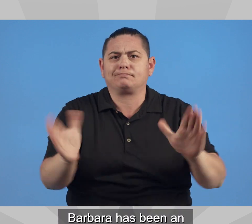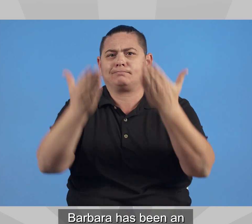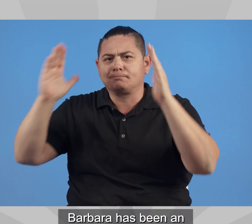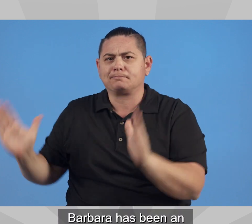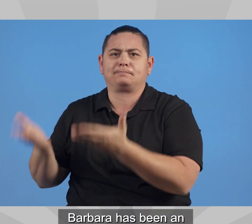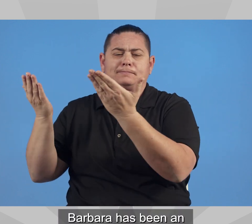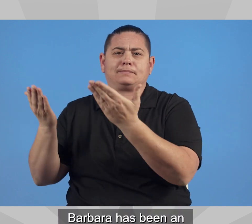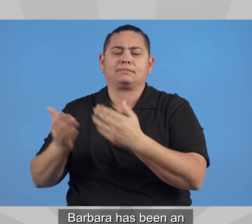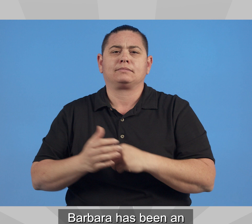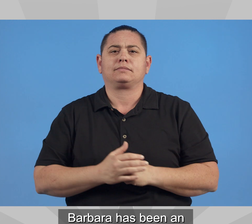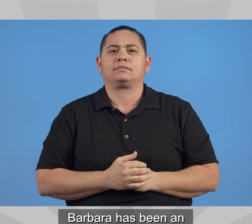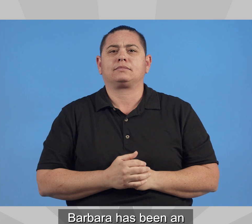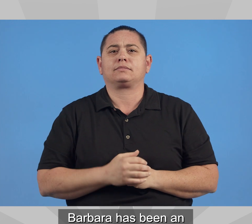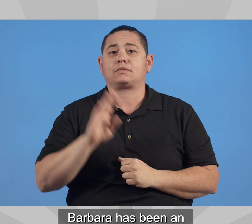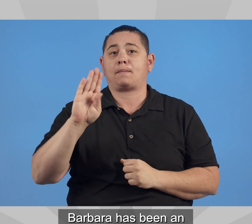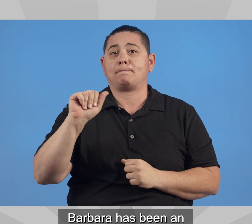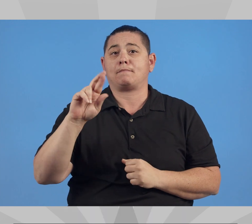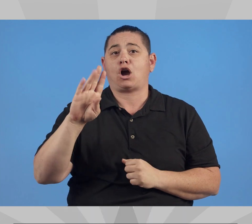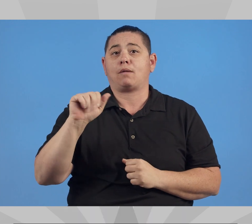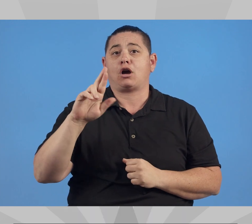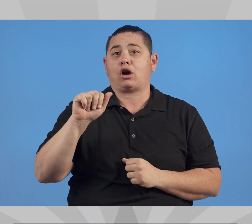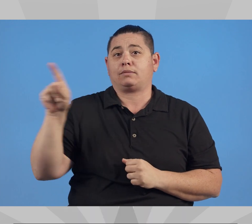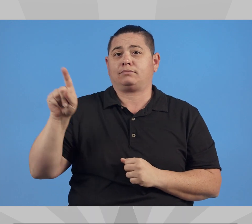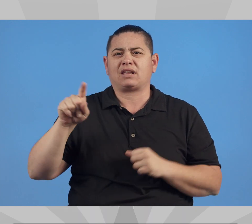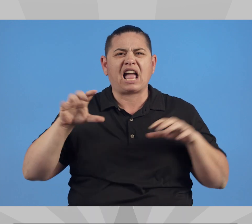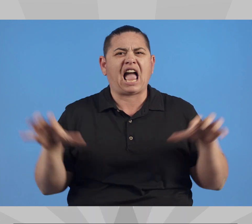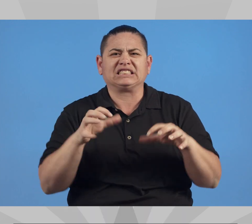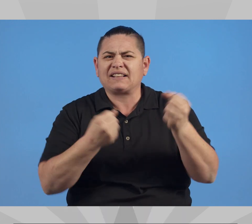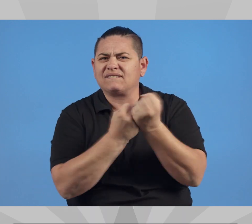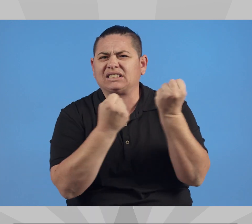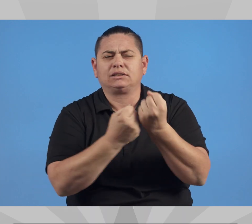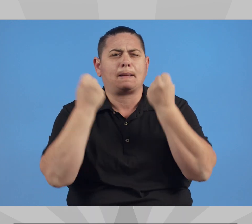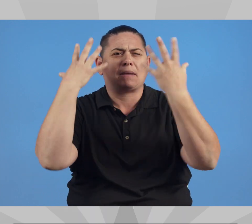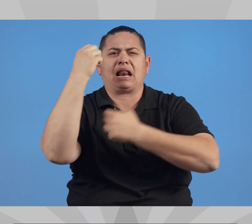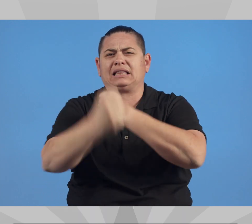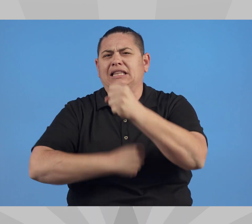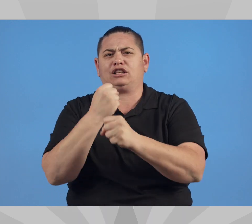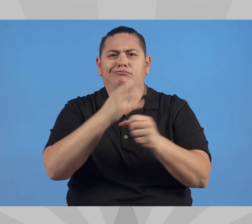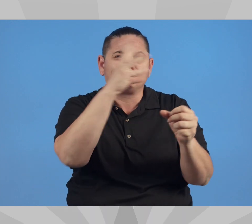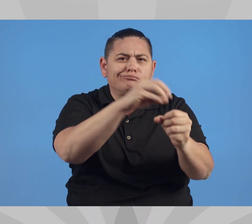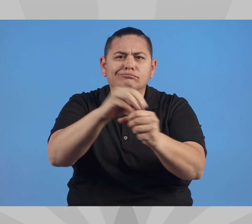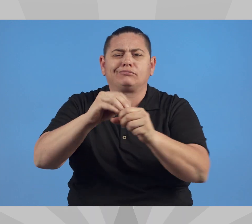Barbara has been an activist for many years, working on several political campaigns,